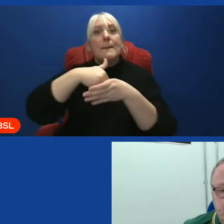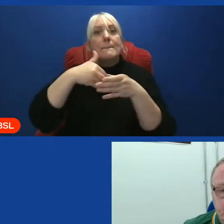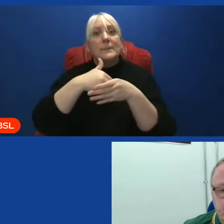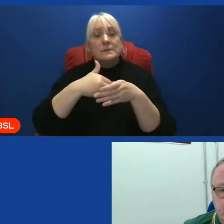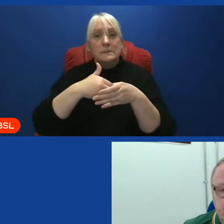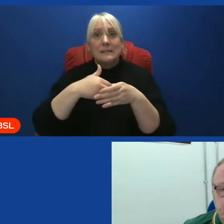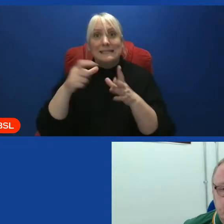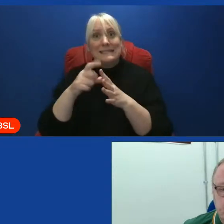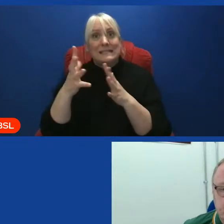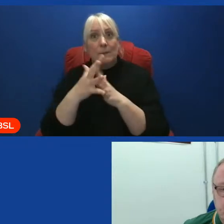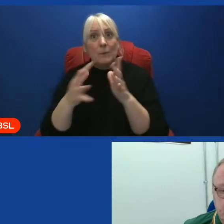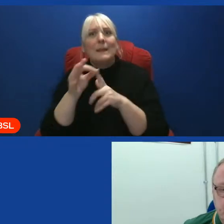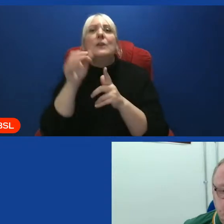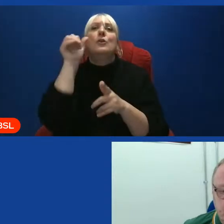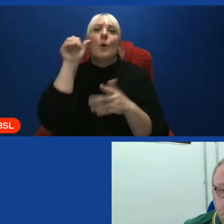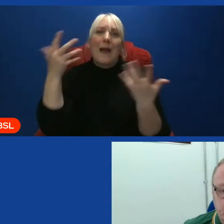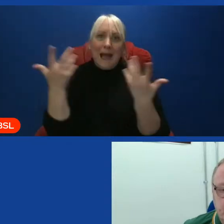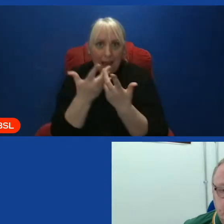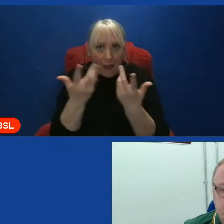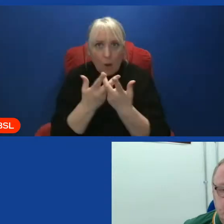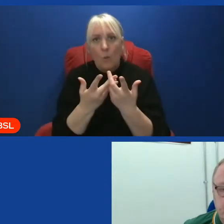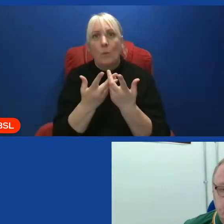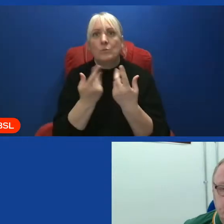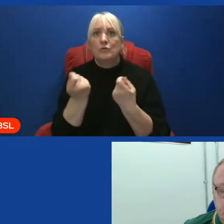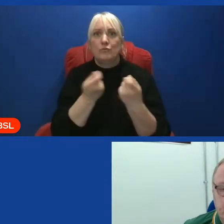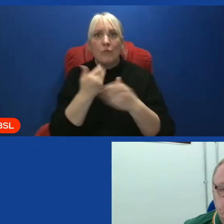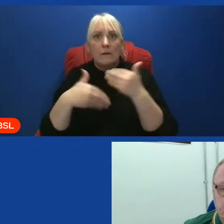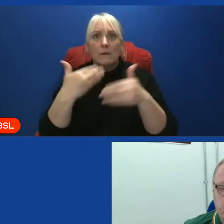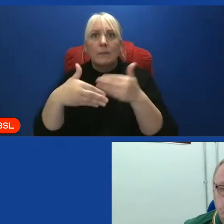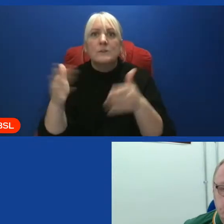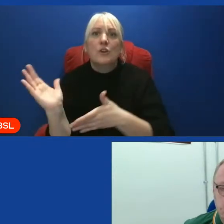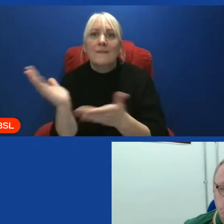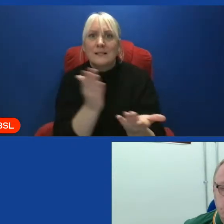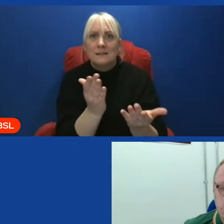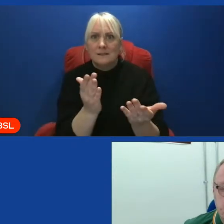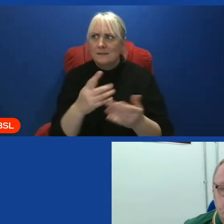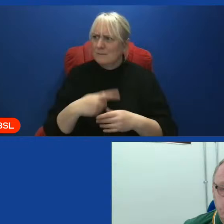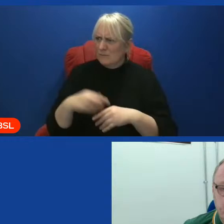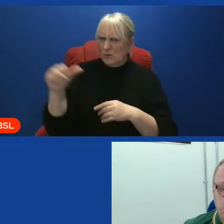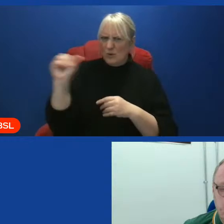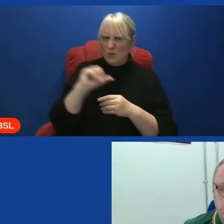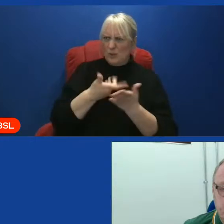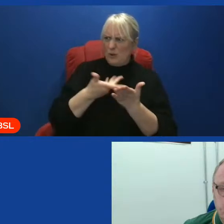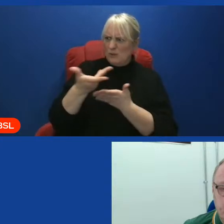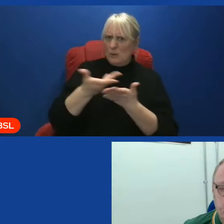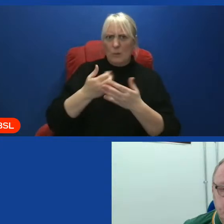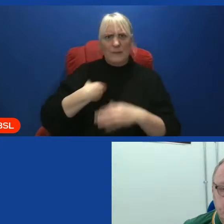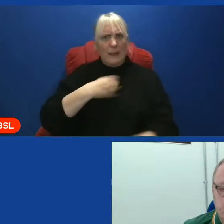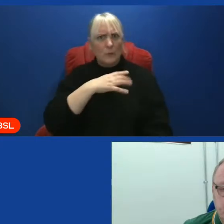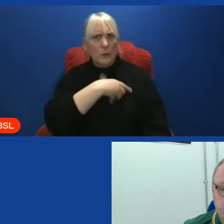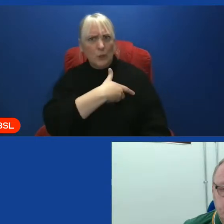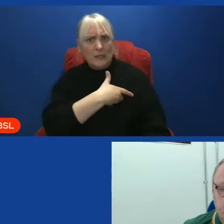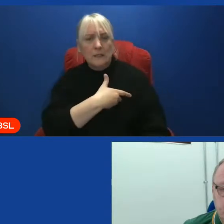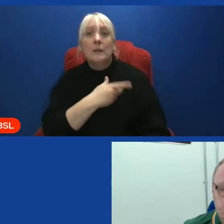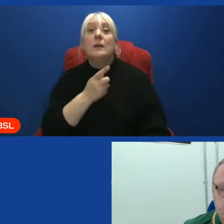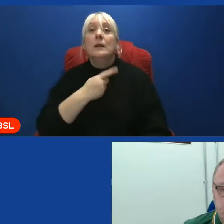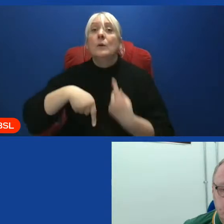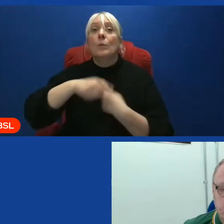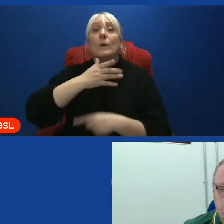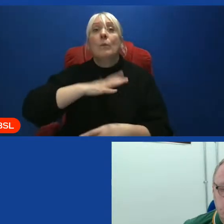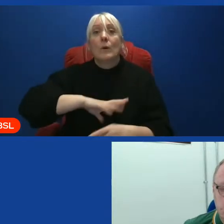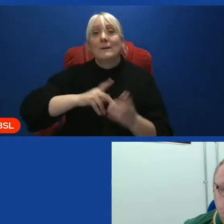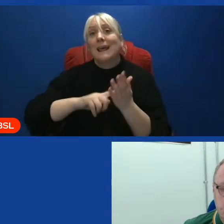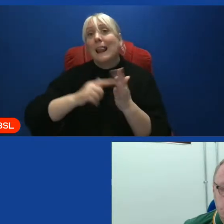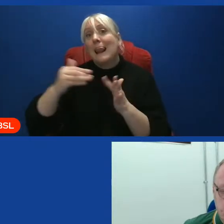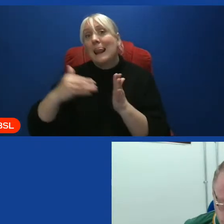how the service should be run. You know, why would you not consult with the union whose members are delivering a service? So we want Liz Kendall. I know she met with